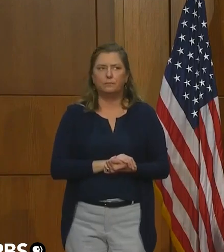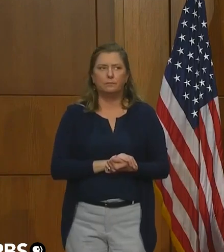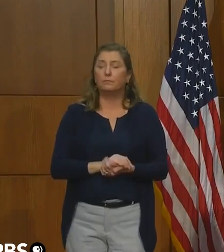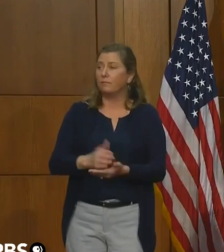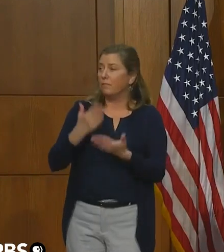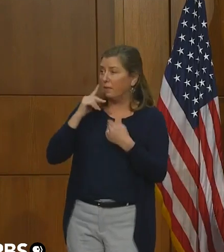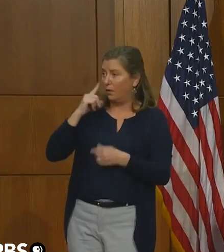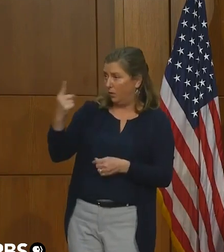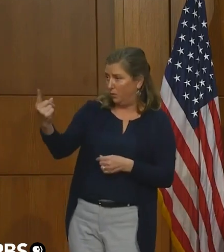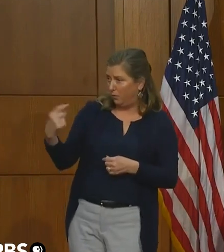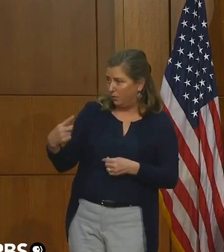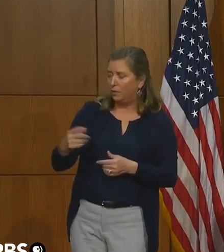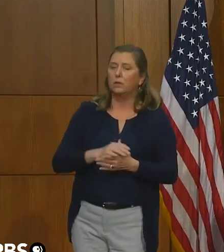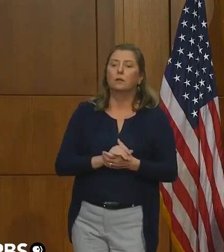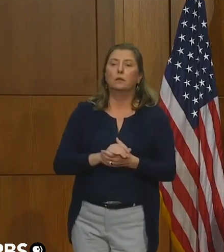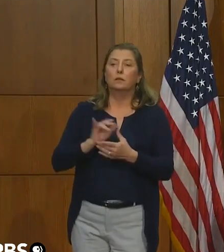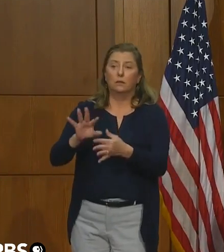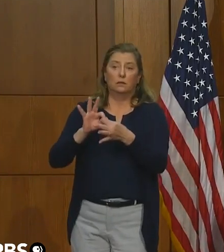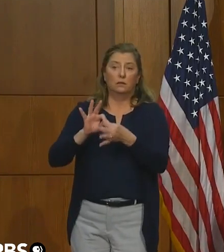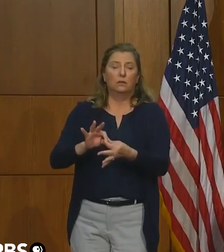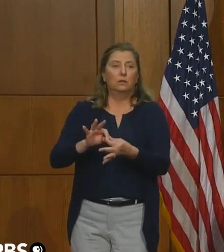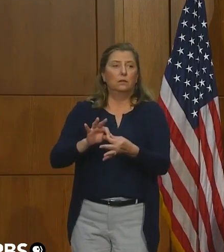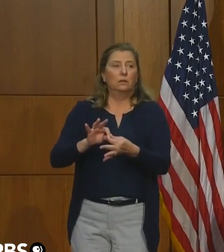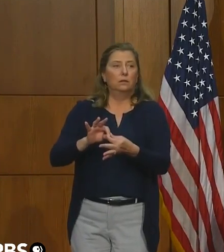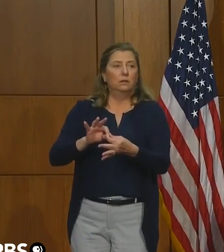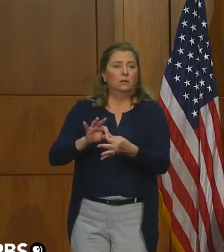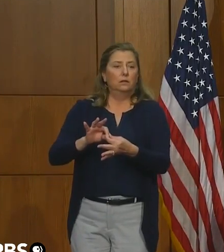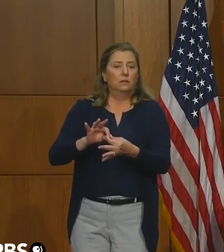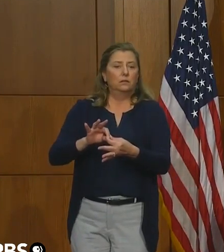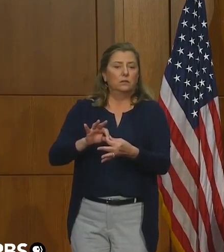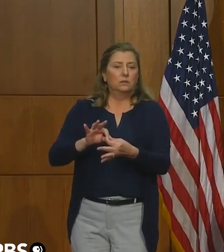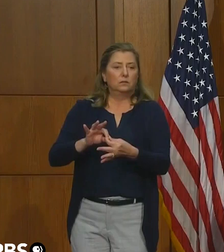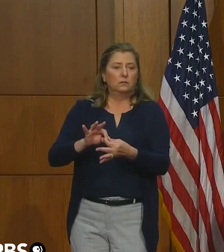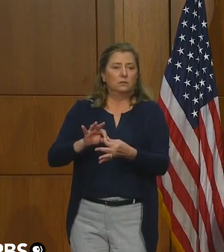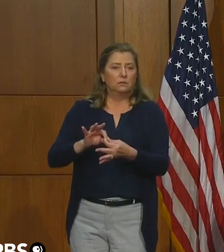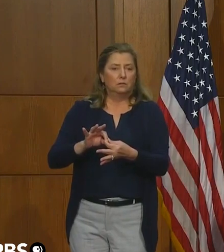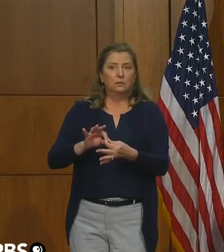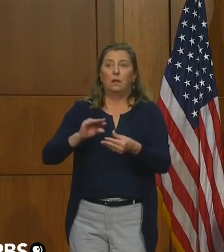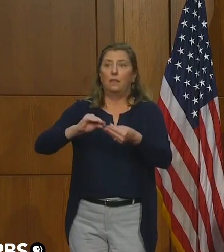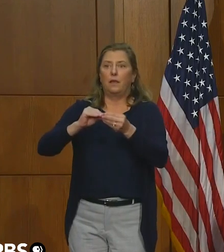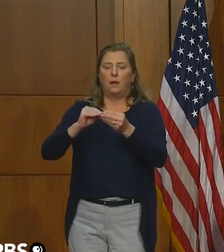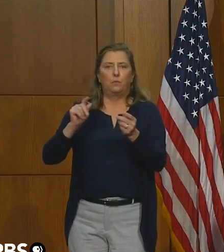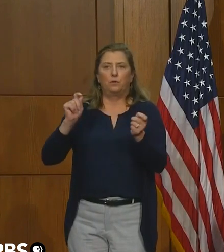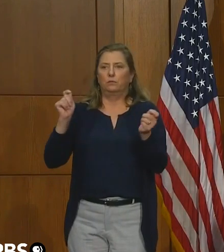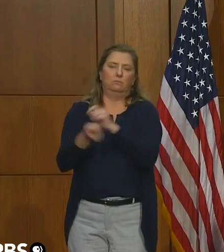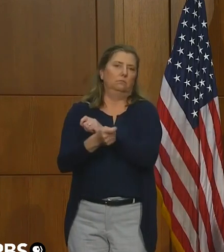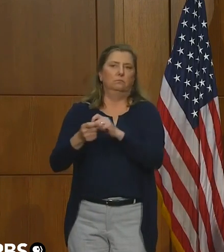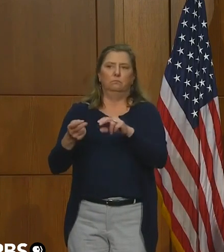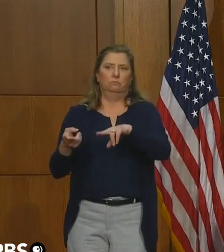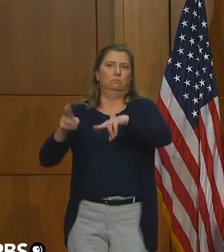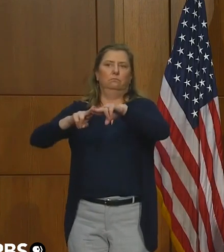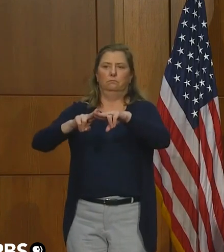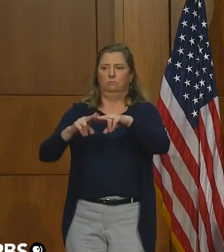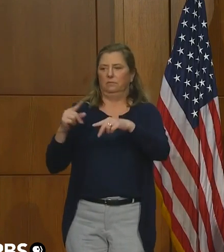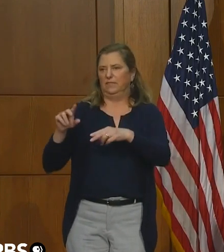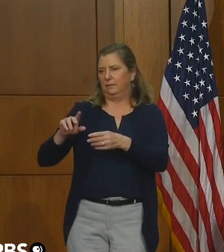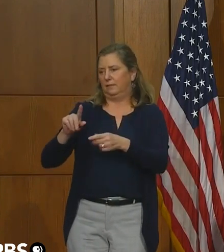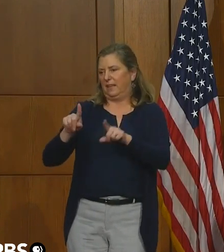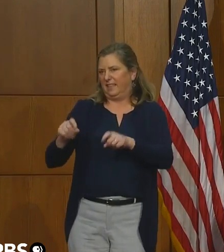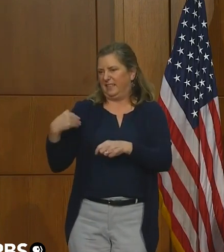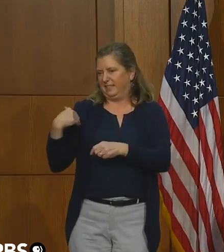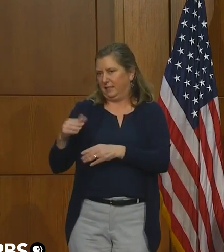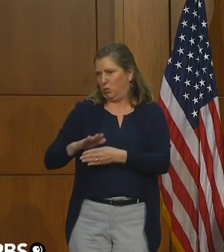Thank you for that question, which is regarding a big jump in numbers and tests over the